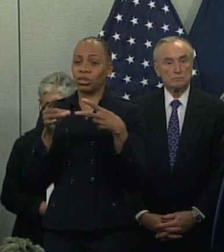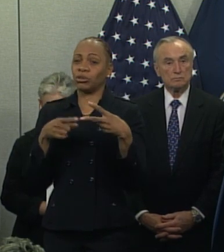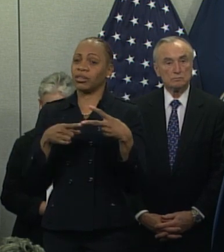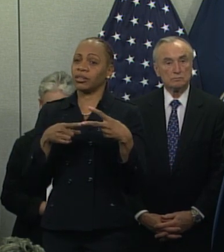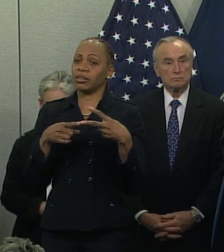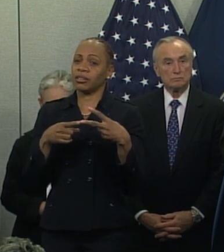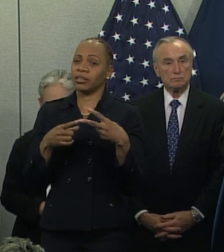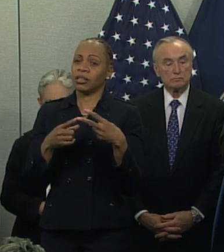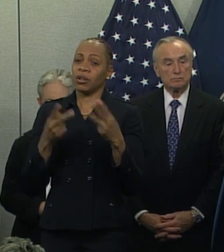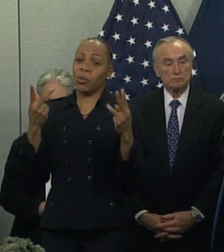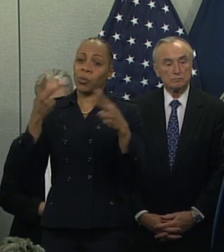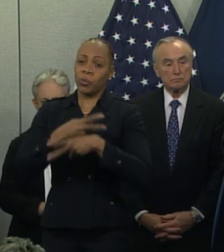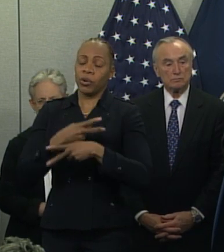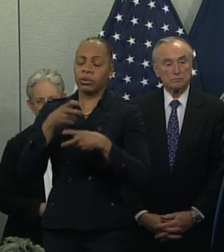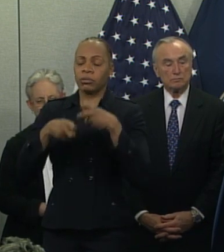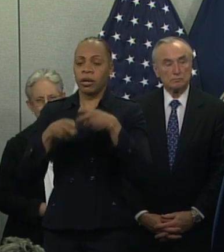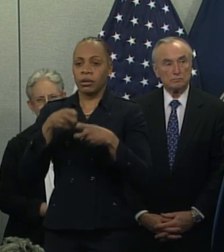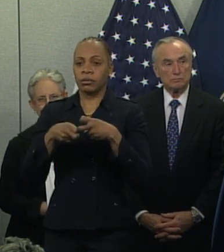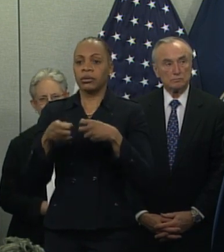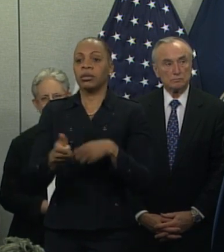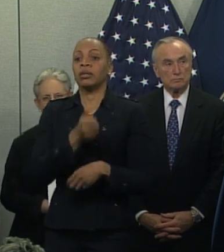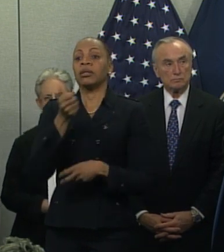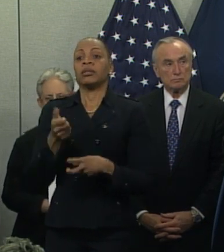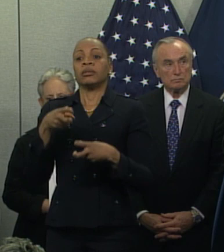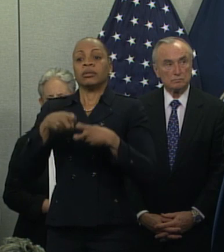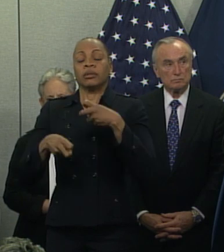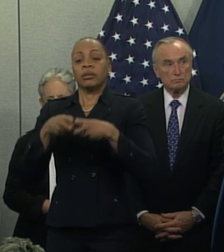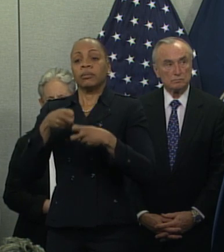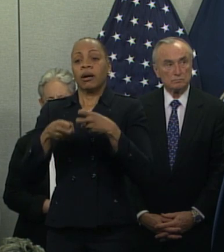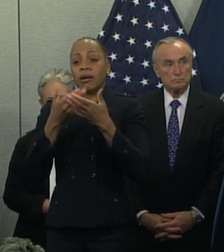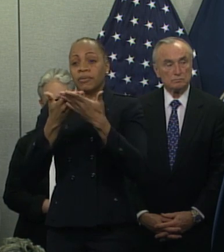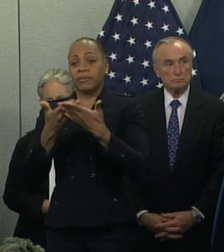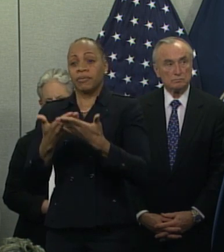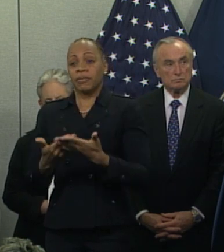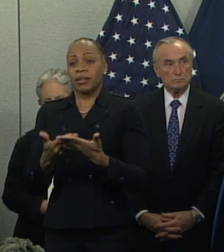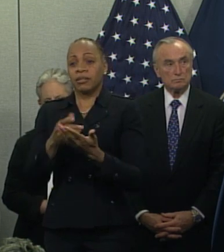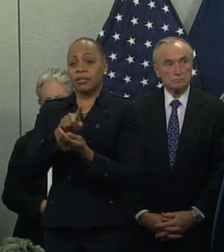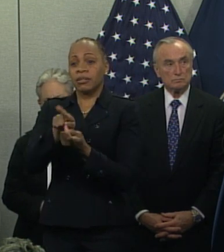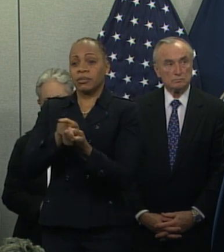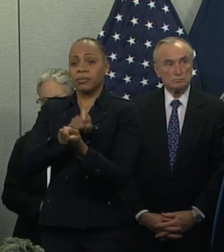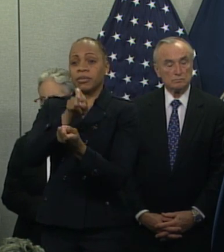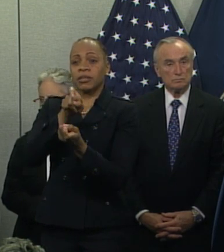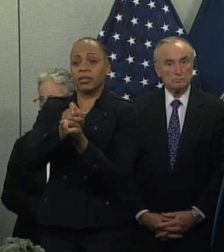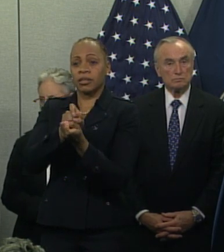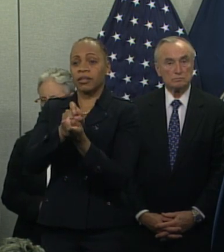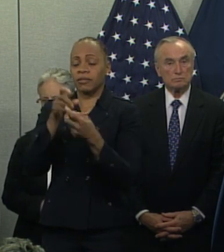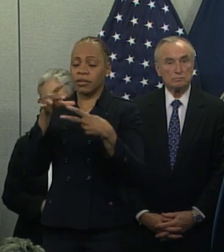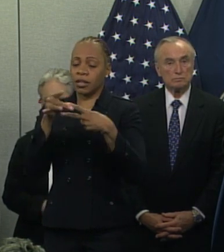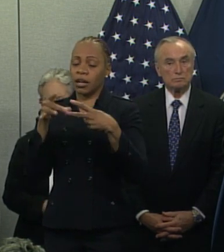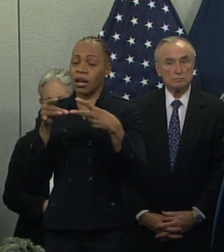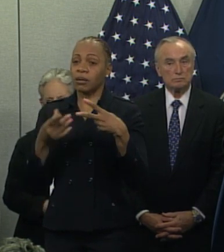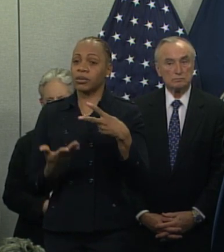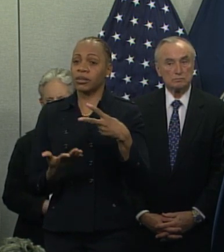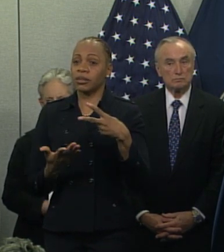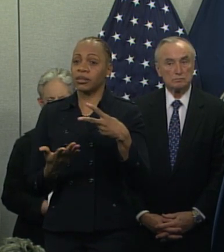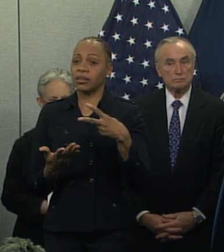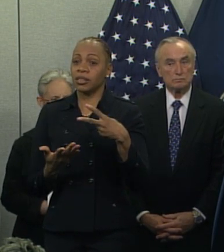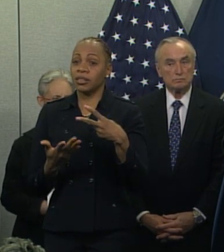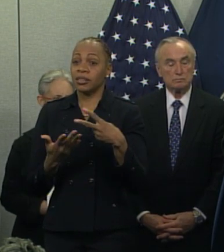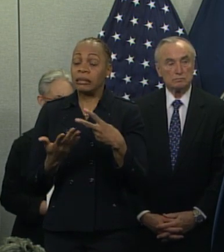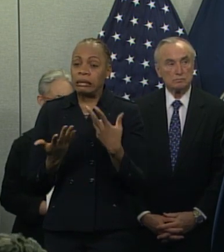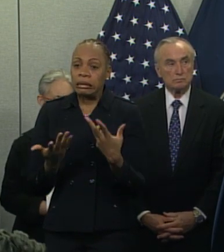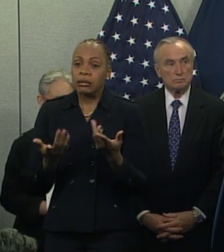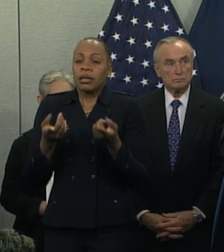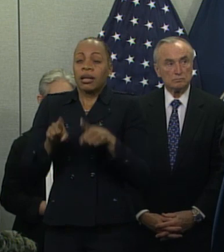greater problems. Another problem is the fact that these specific options could lead to a greater chance of